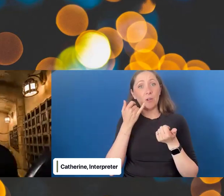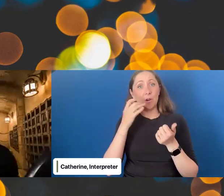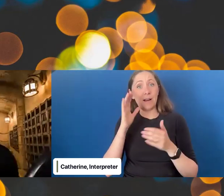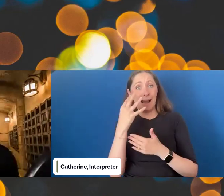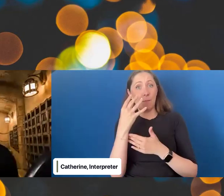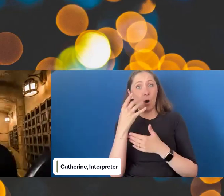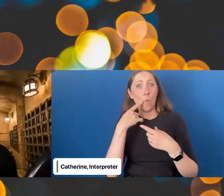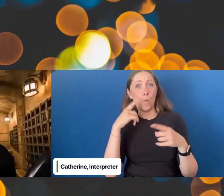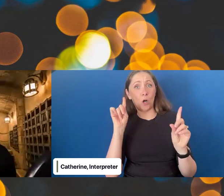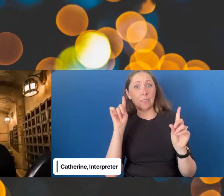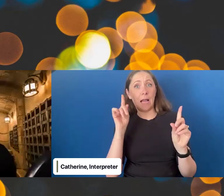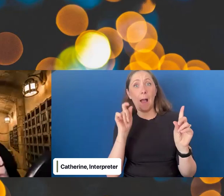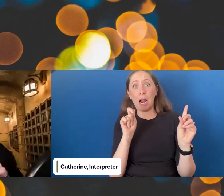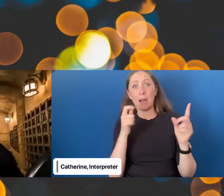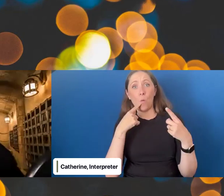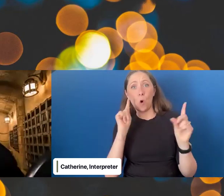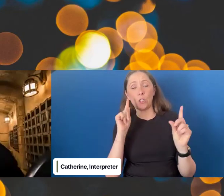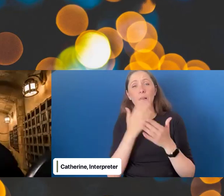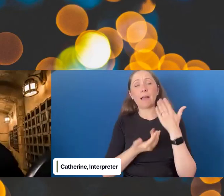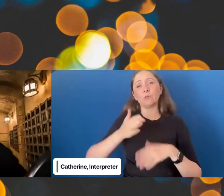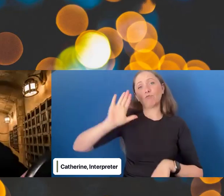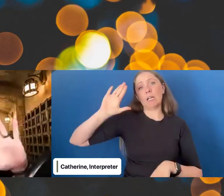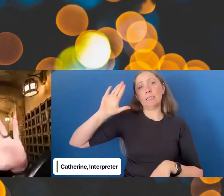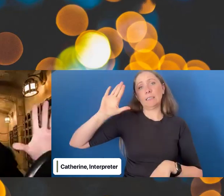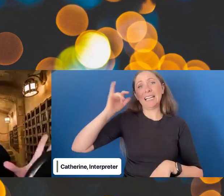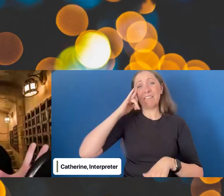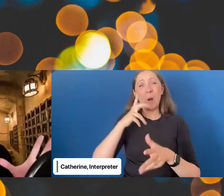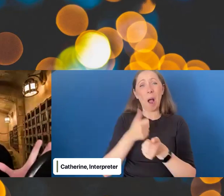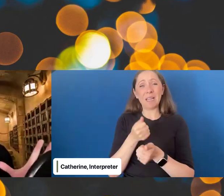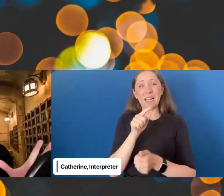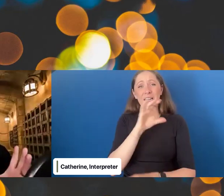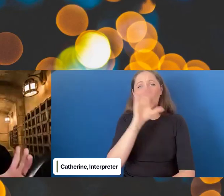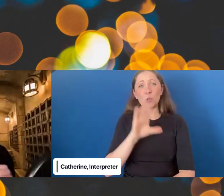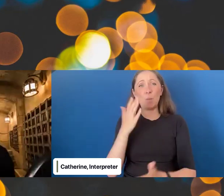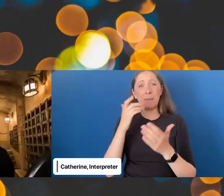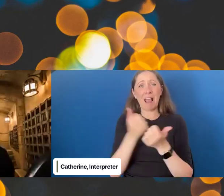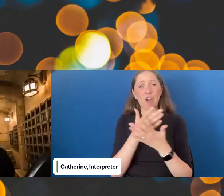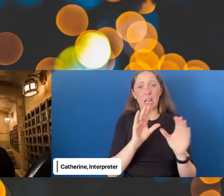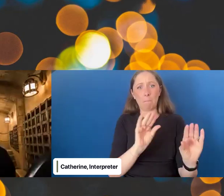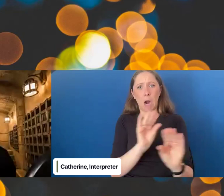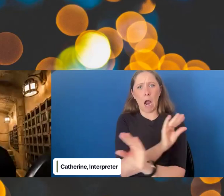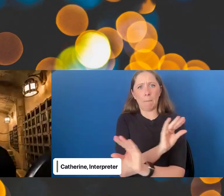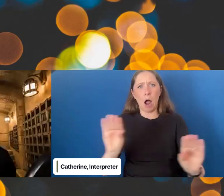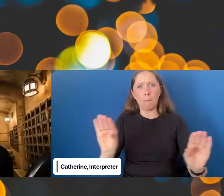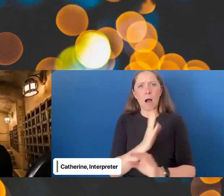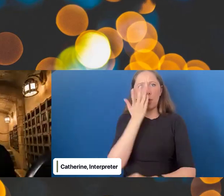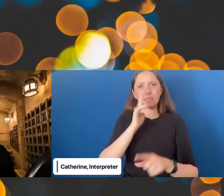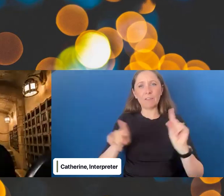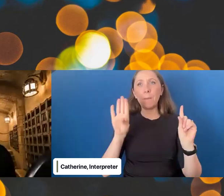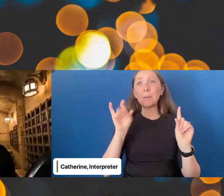can use the raised hand feature in reactions. If you just updated your Zoom, it may look all different. So just be ready.